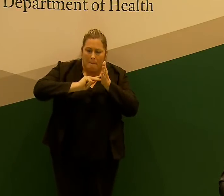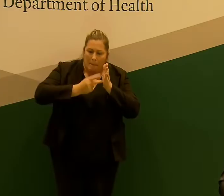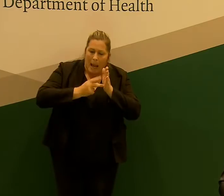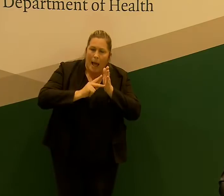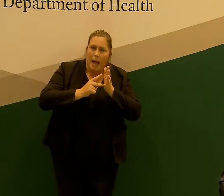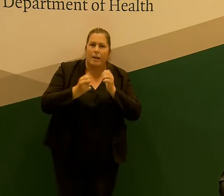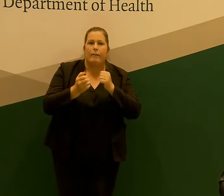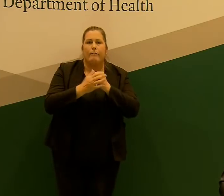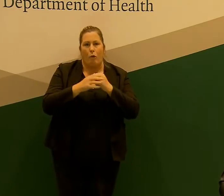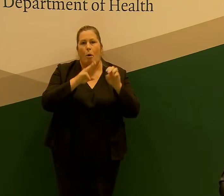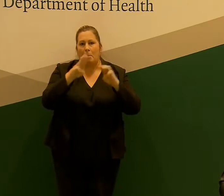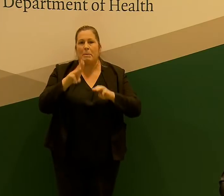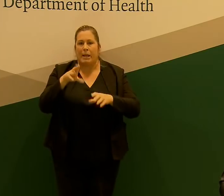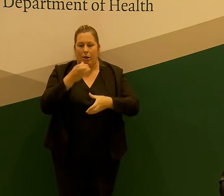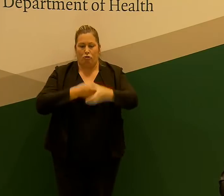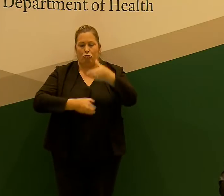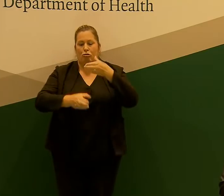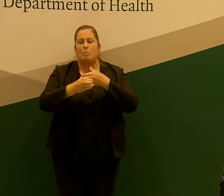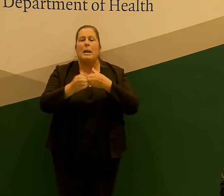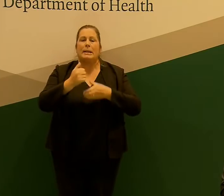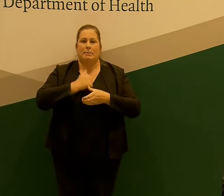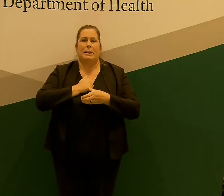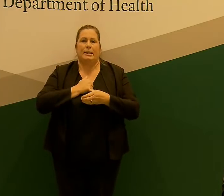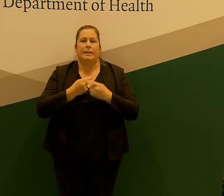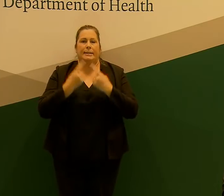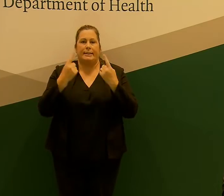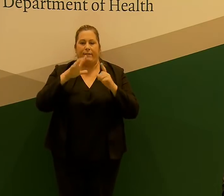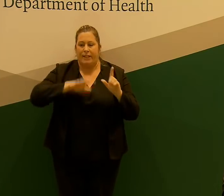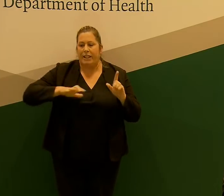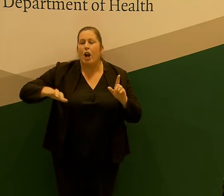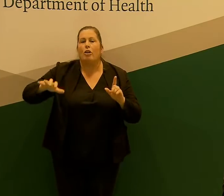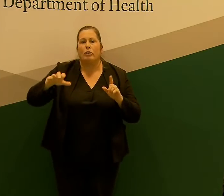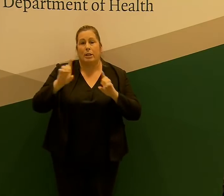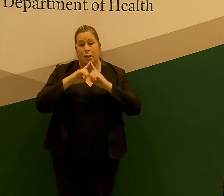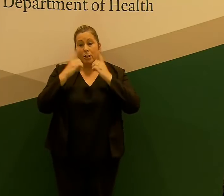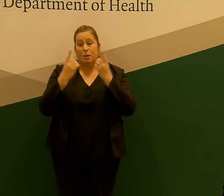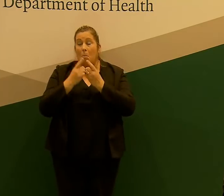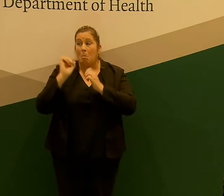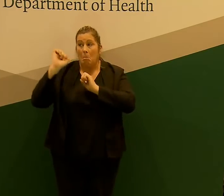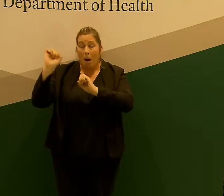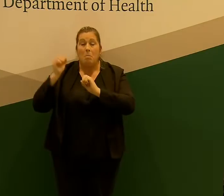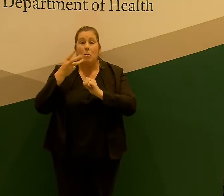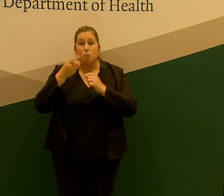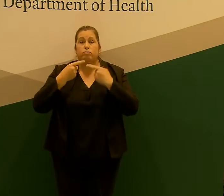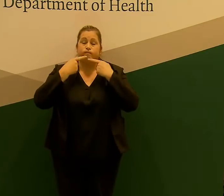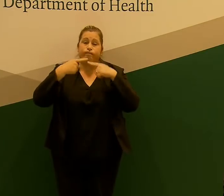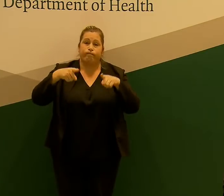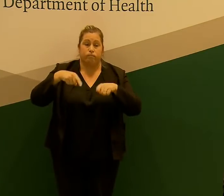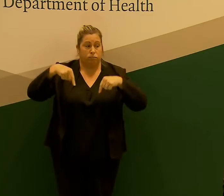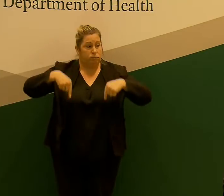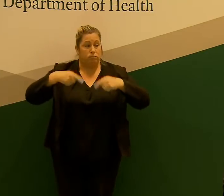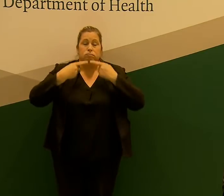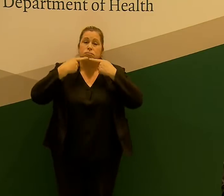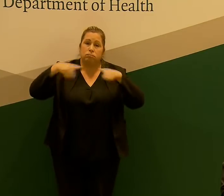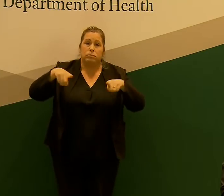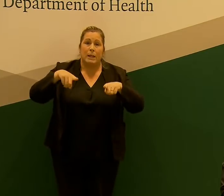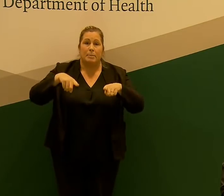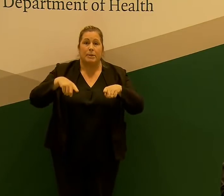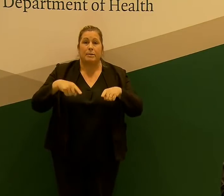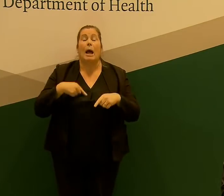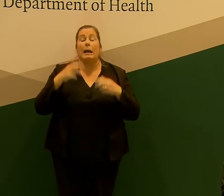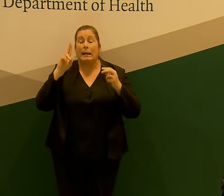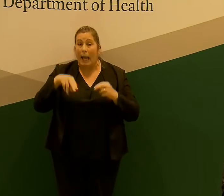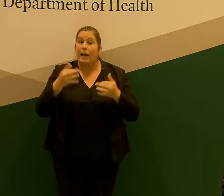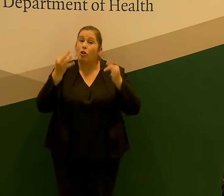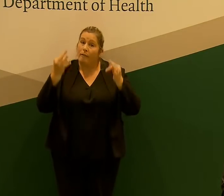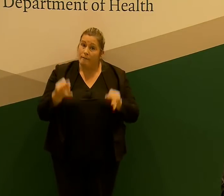for different aspects of my role. The department will issue a statement in due course when that has been finalised. I can confirm